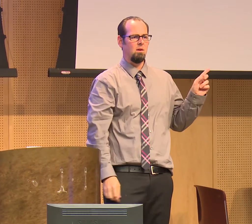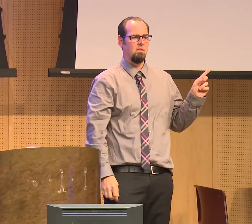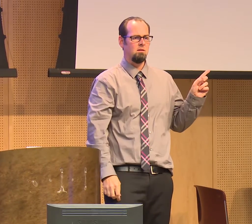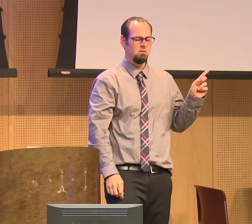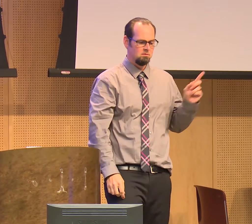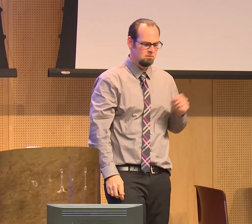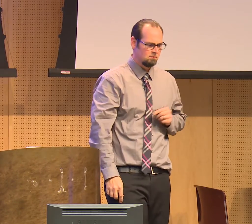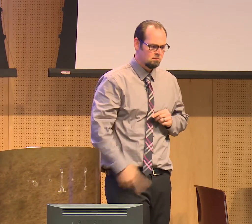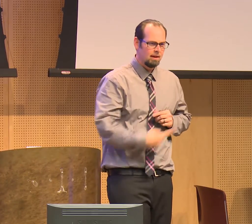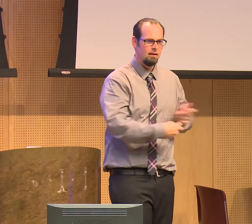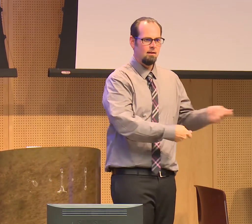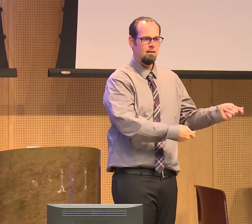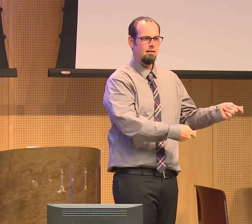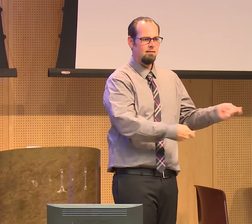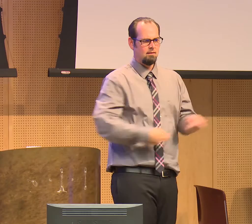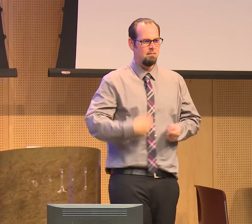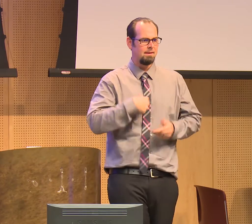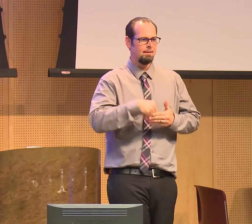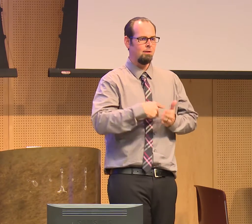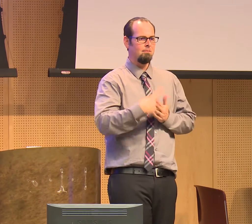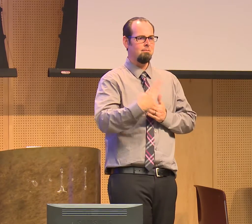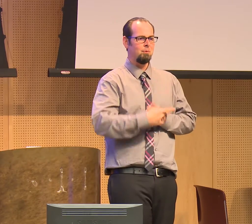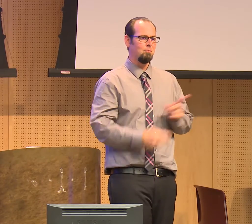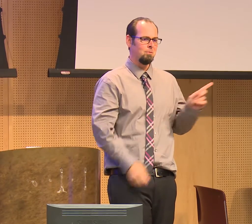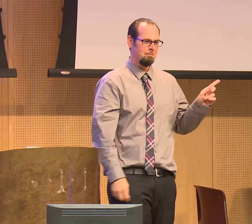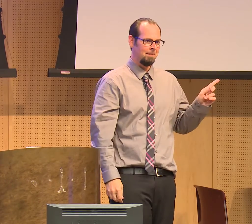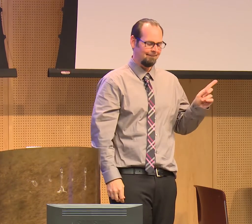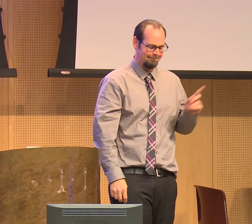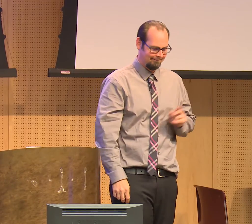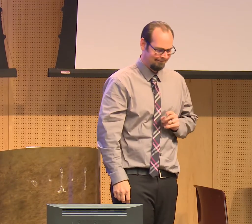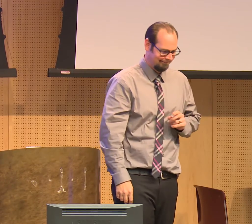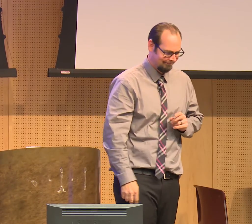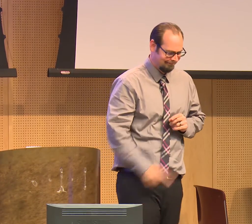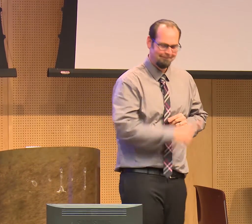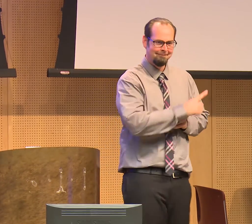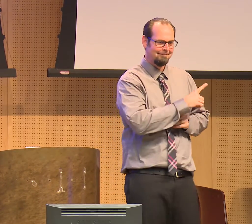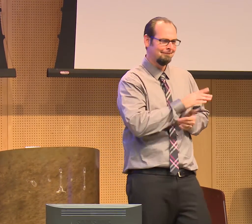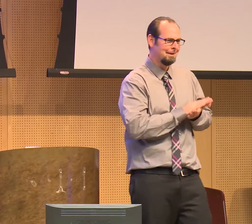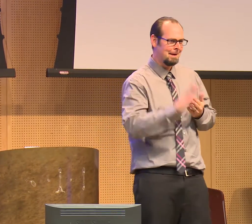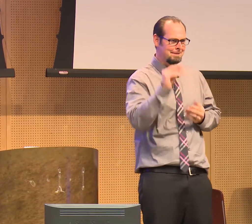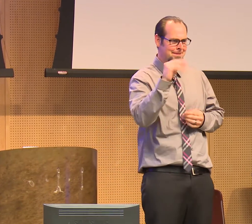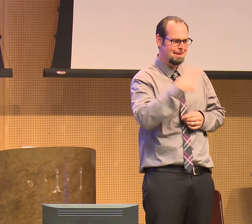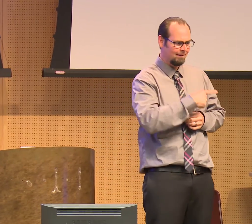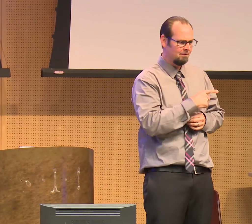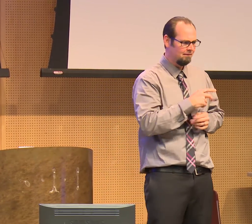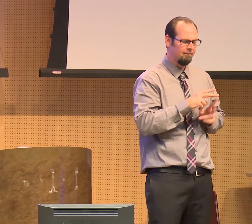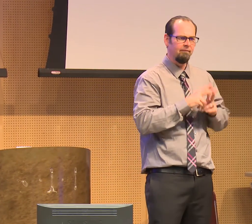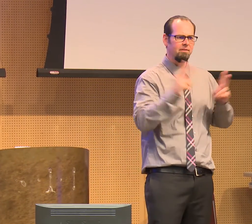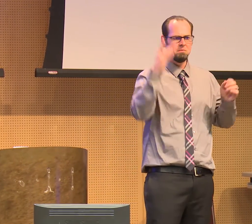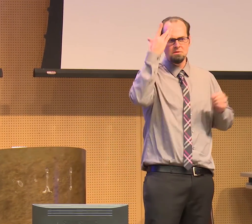DC. He pulled me into the program. He was a very nice man, brilliant